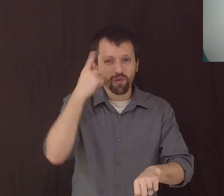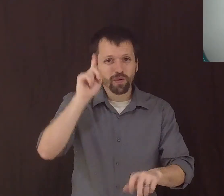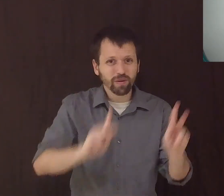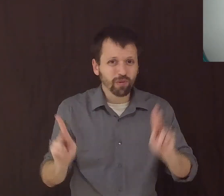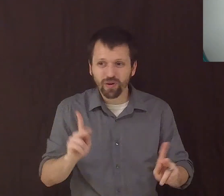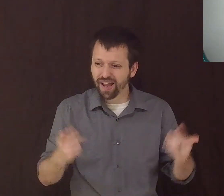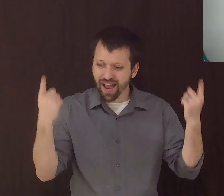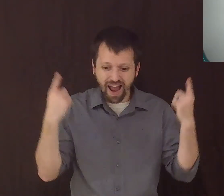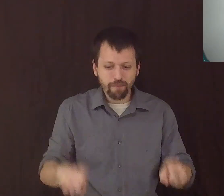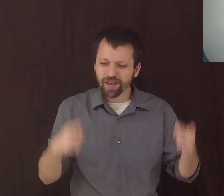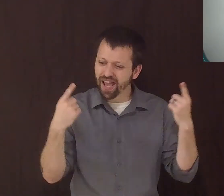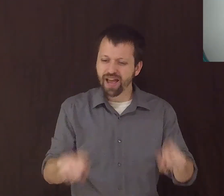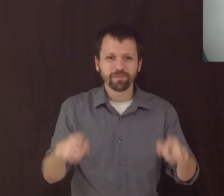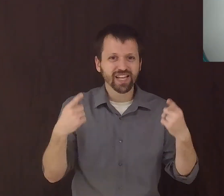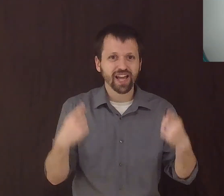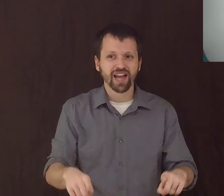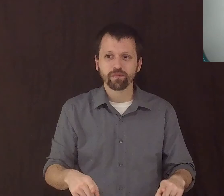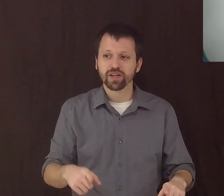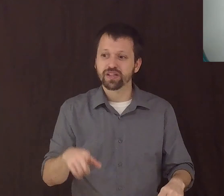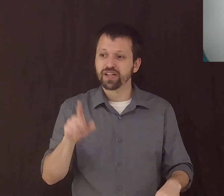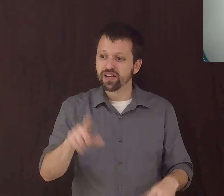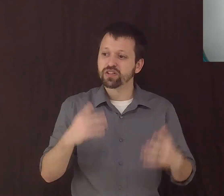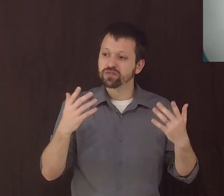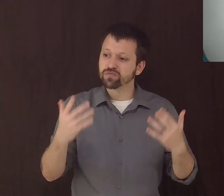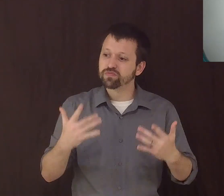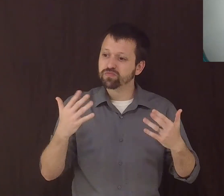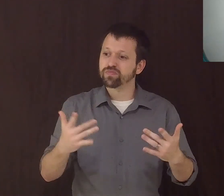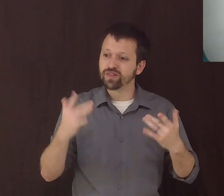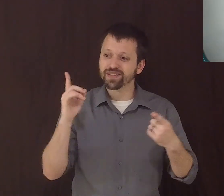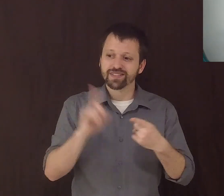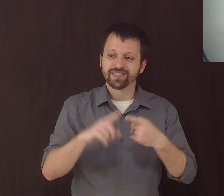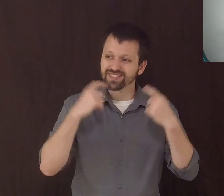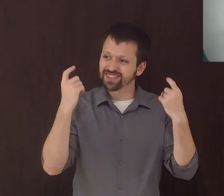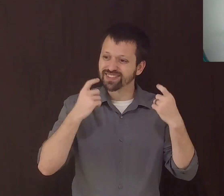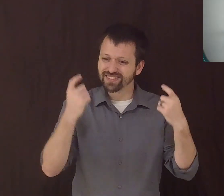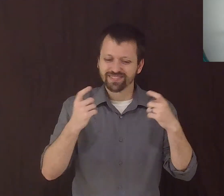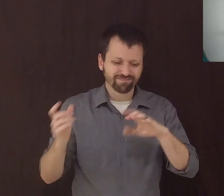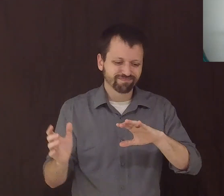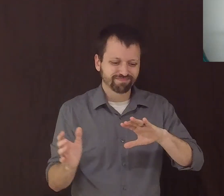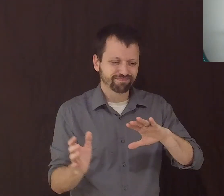with until Jesus lifts the curse of sin. You know,